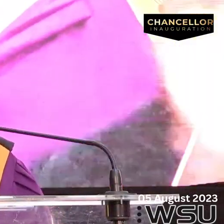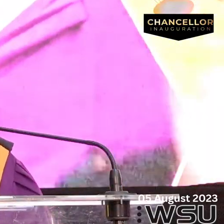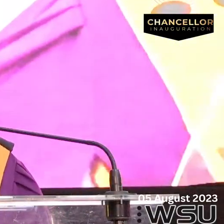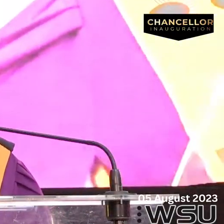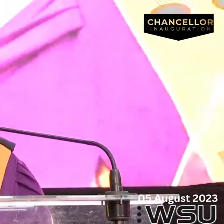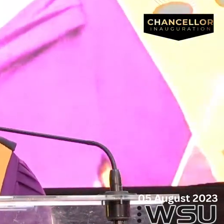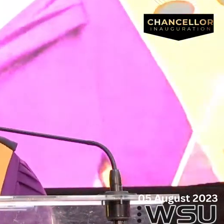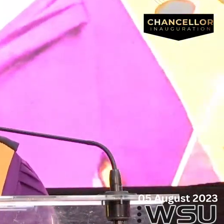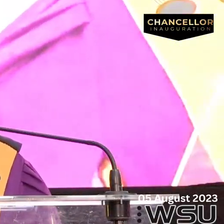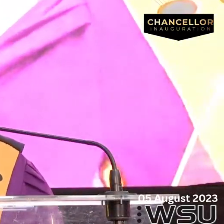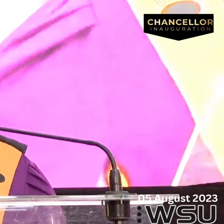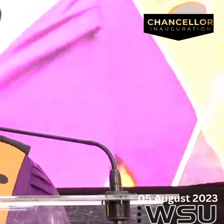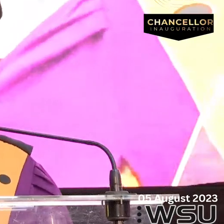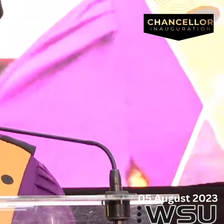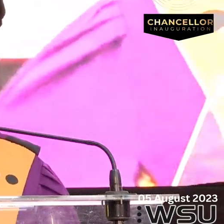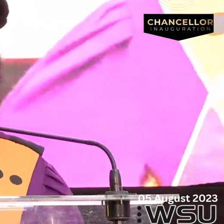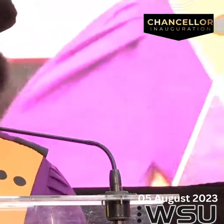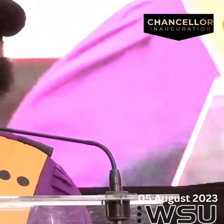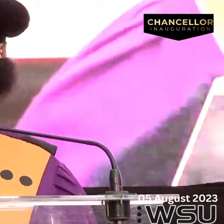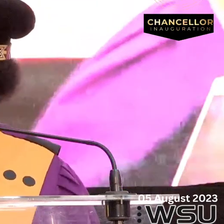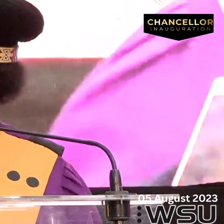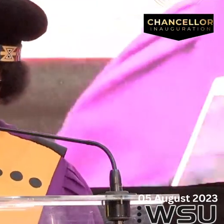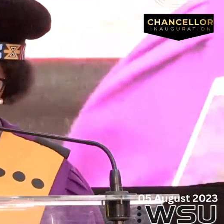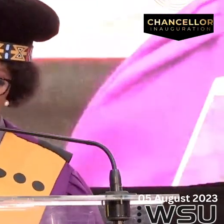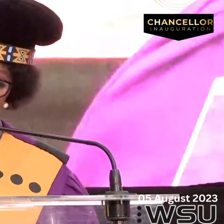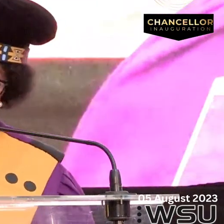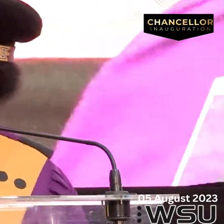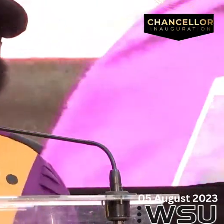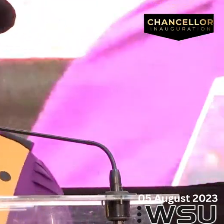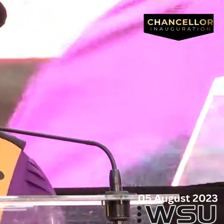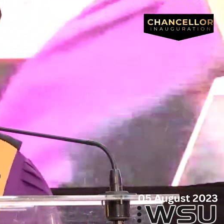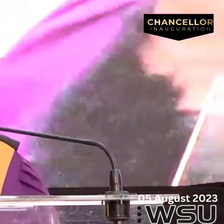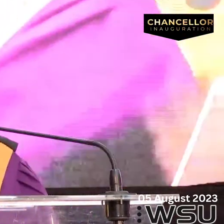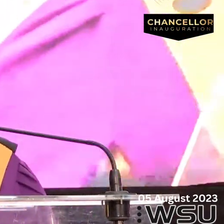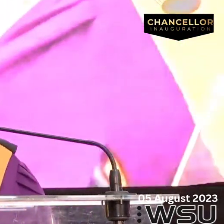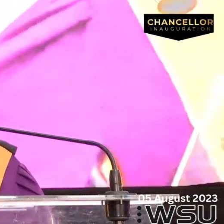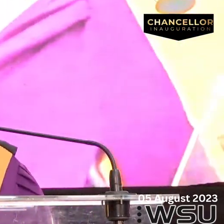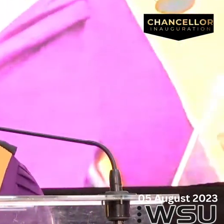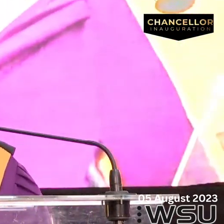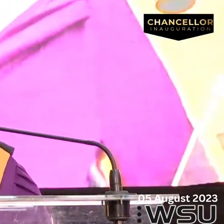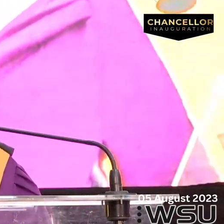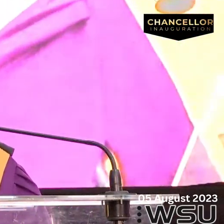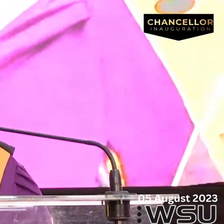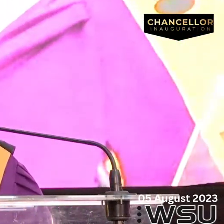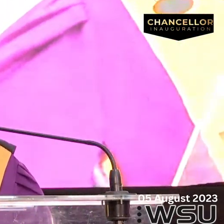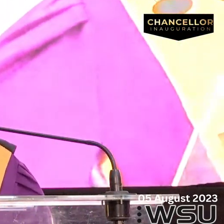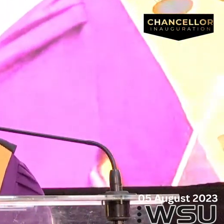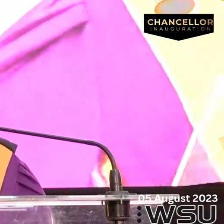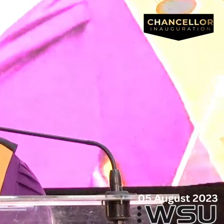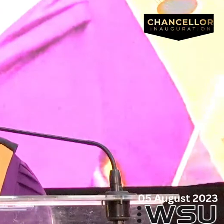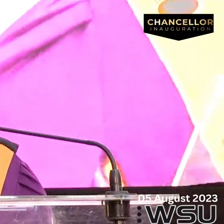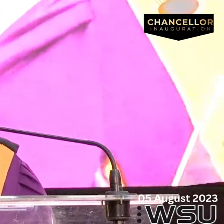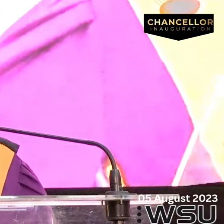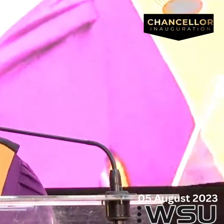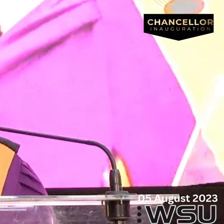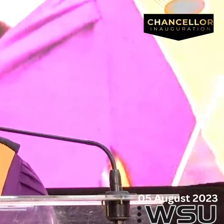cry for this change, even from students, as we can see from the movements in recent